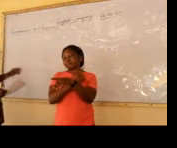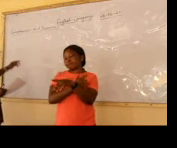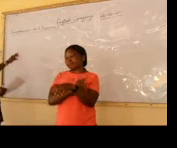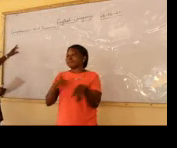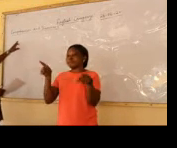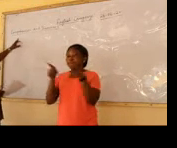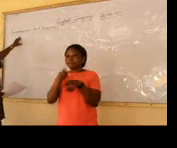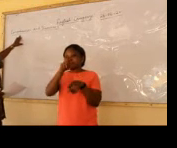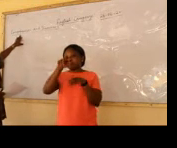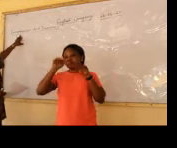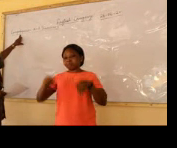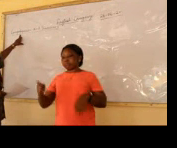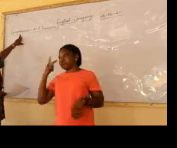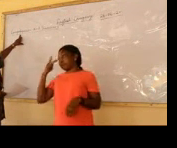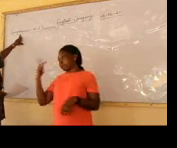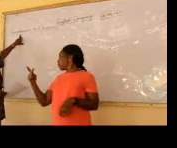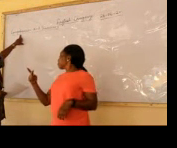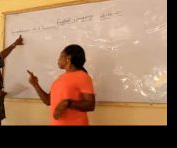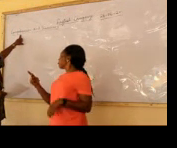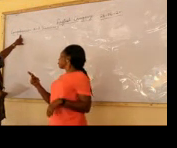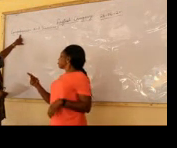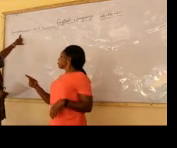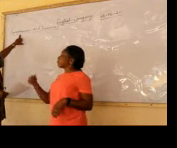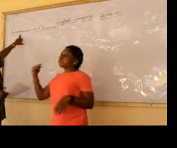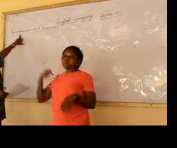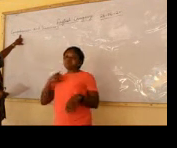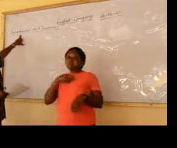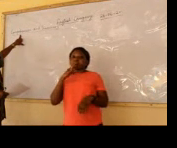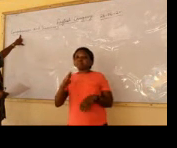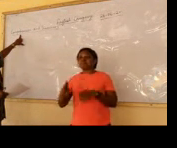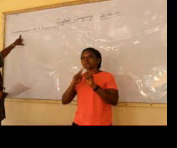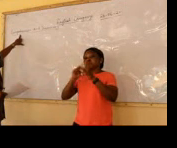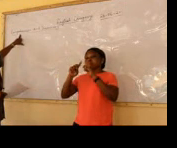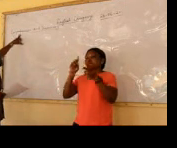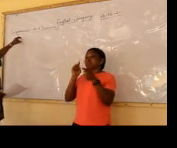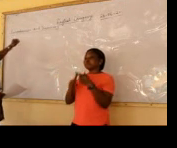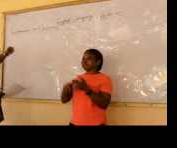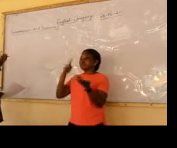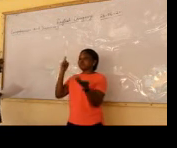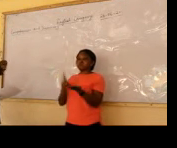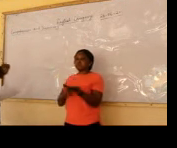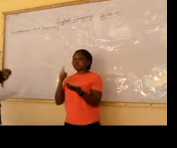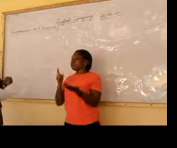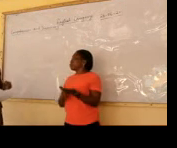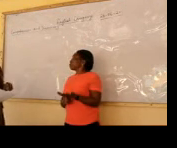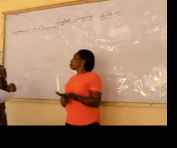As you can see, we are going to discuss